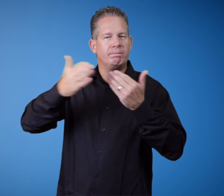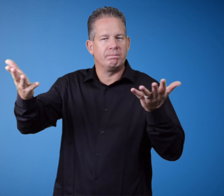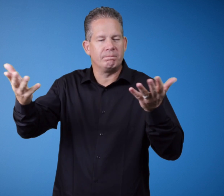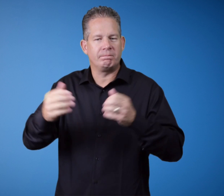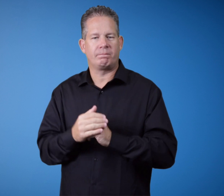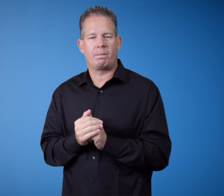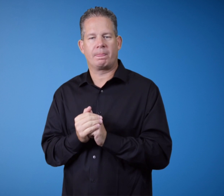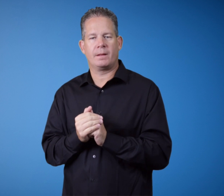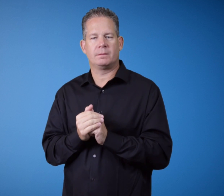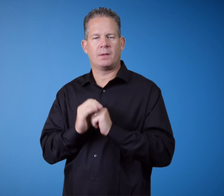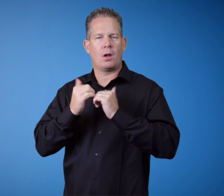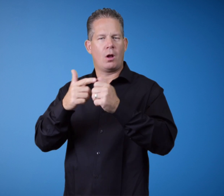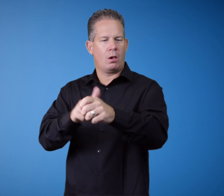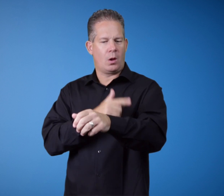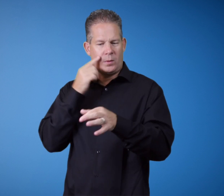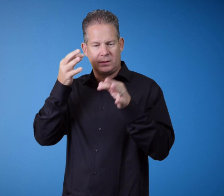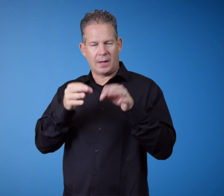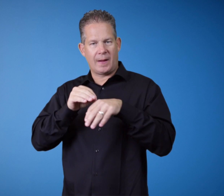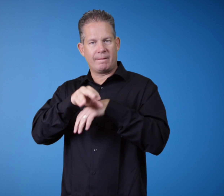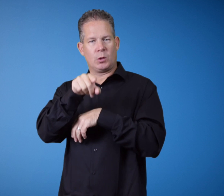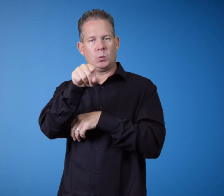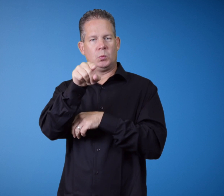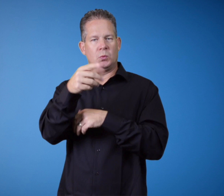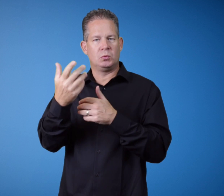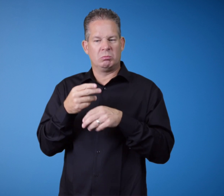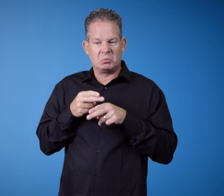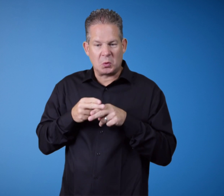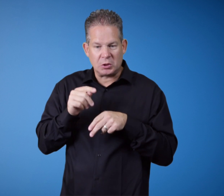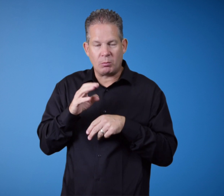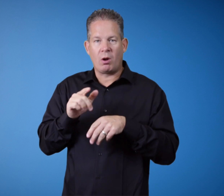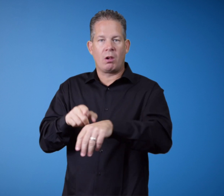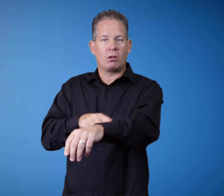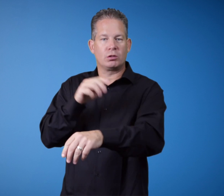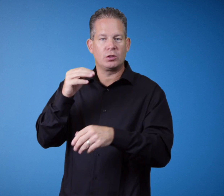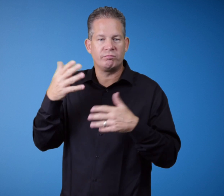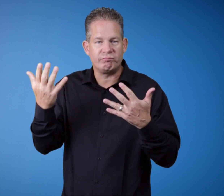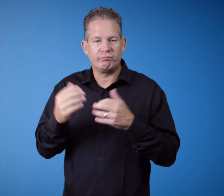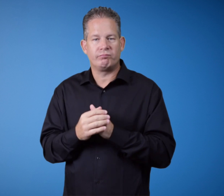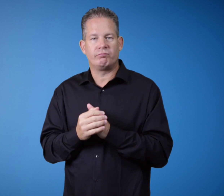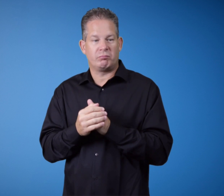Do you know how that decision can influence your life and how long that decision will impact you?